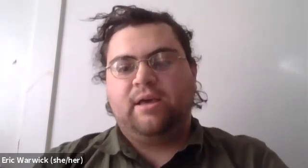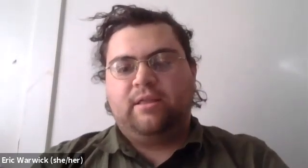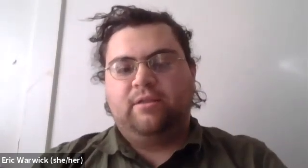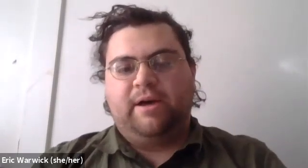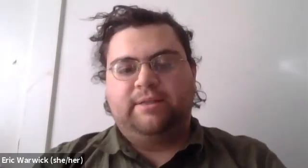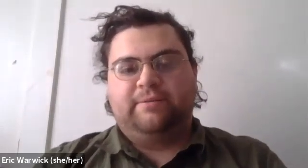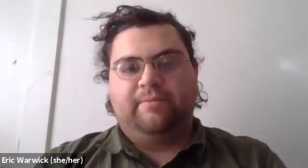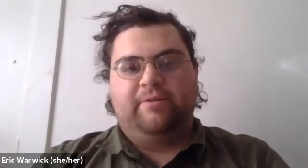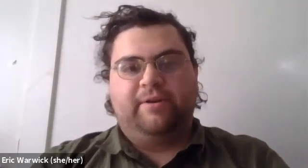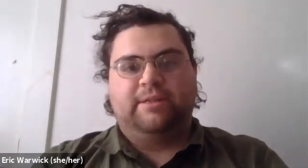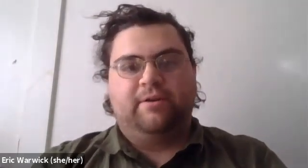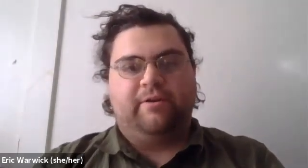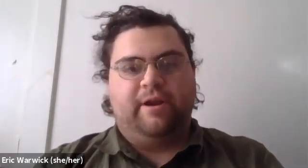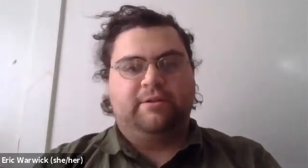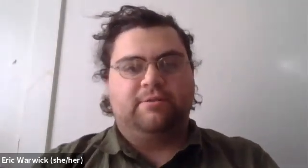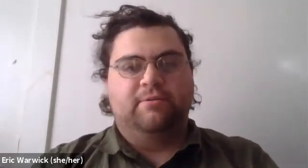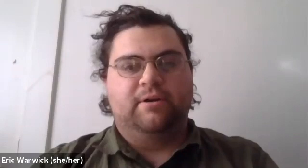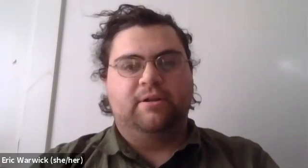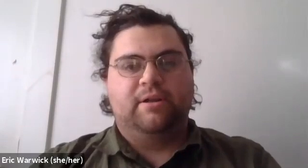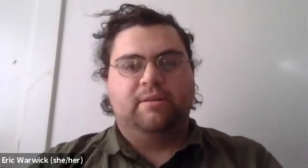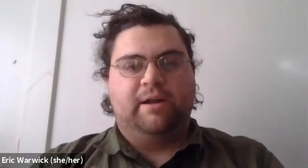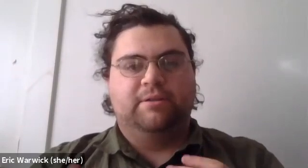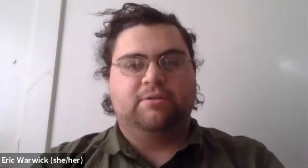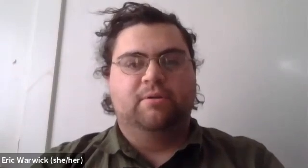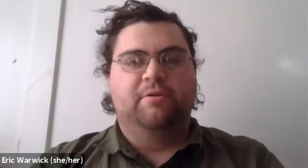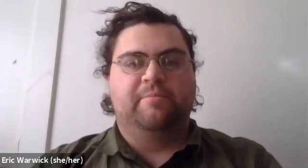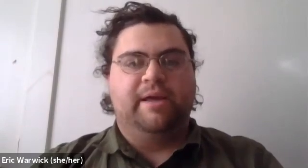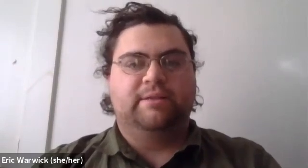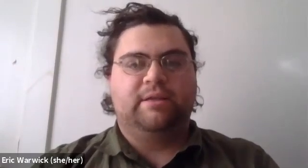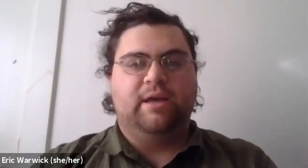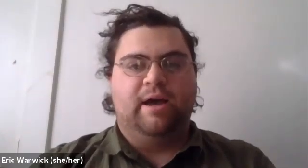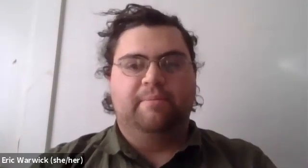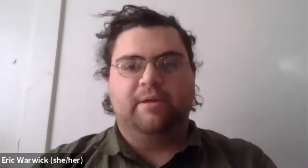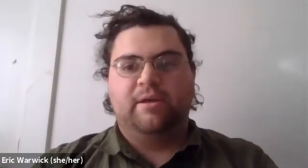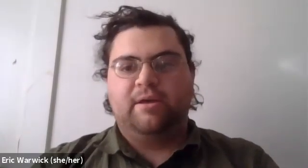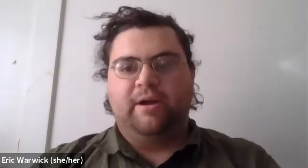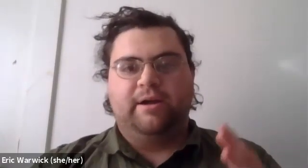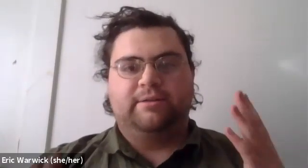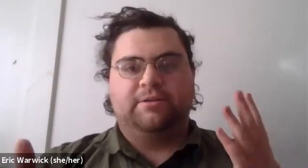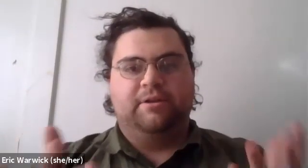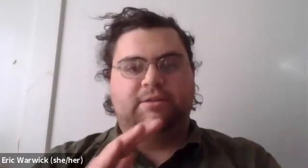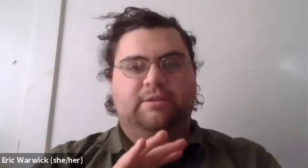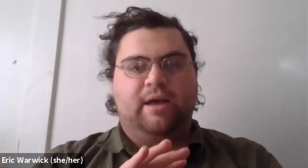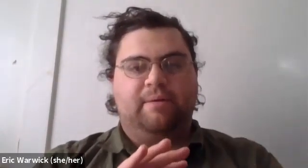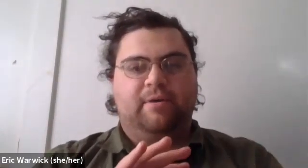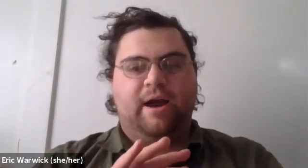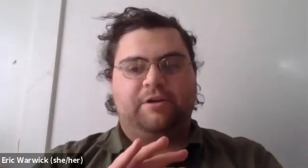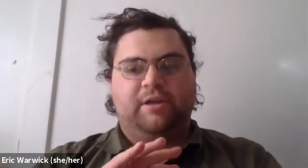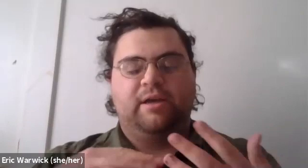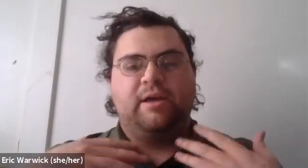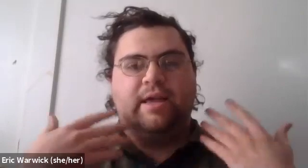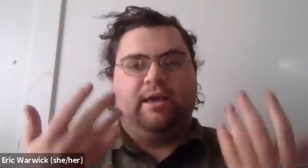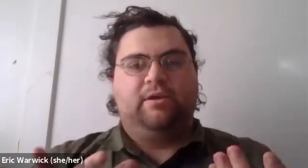as the ones from the Francisco Ferrer School, modern school movement, where students